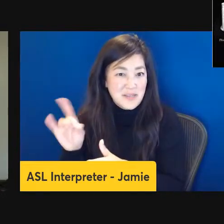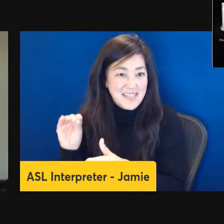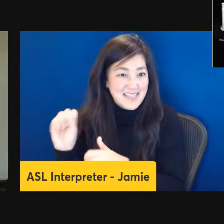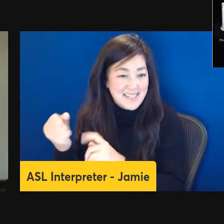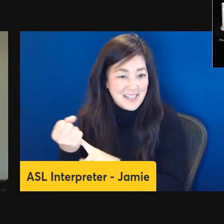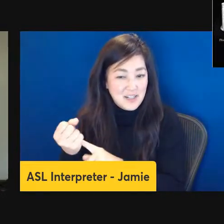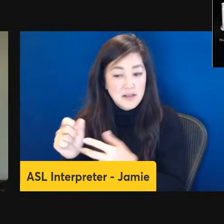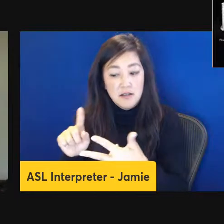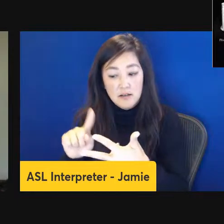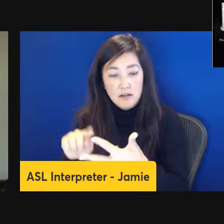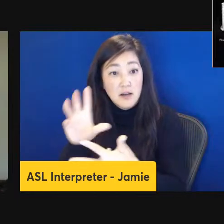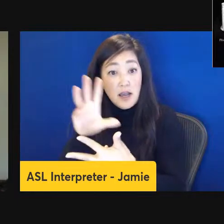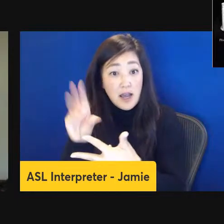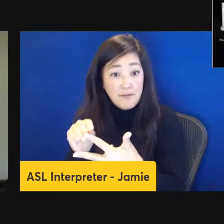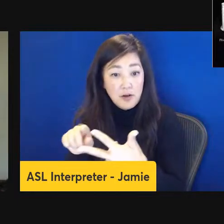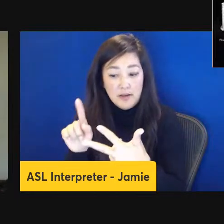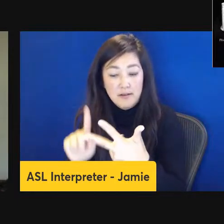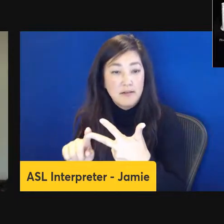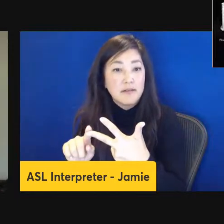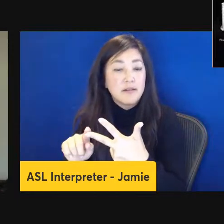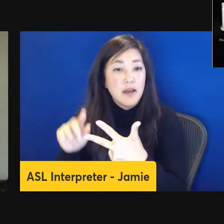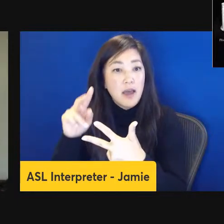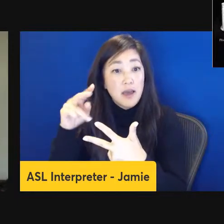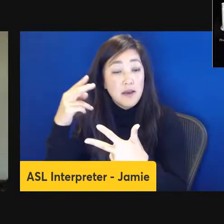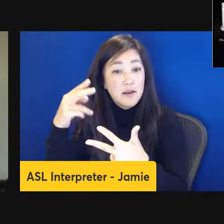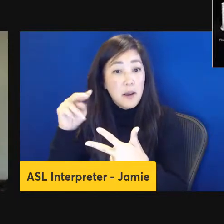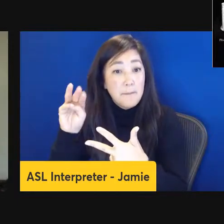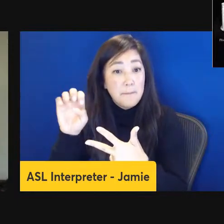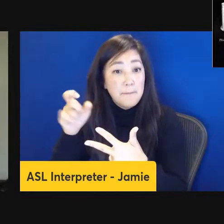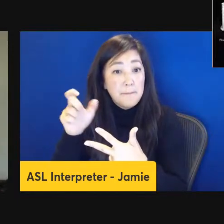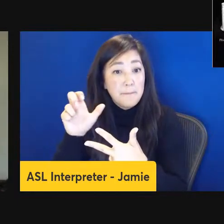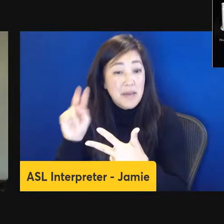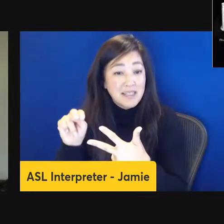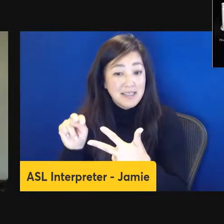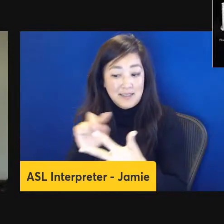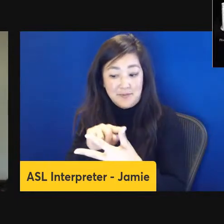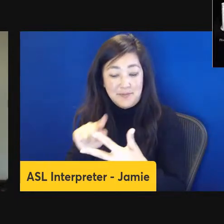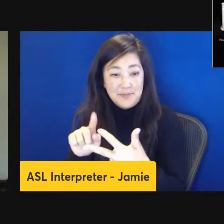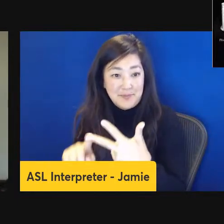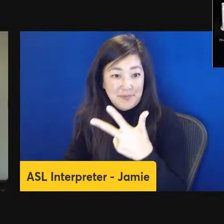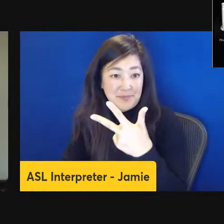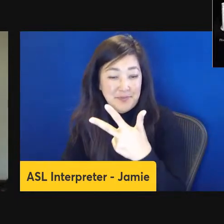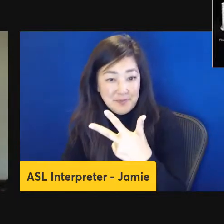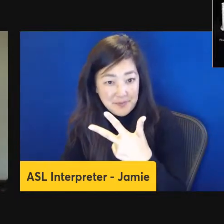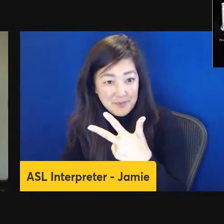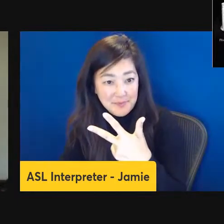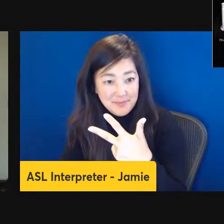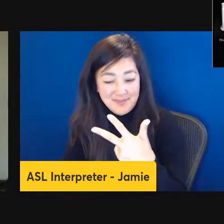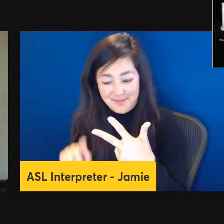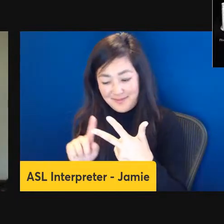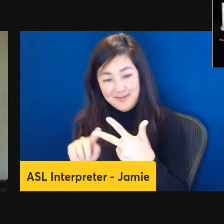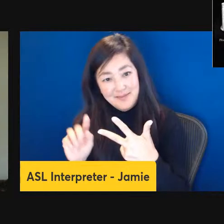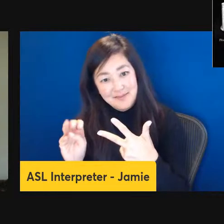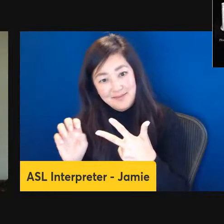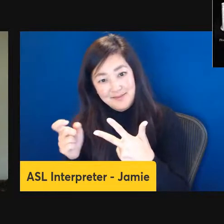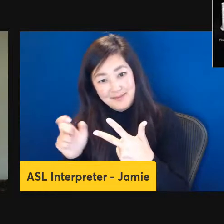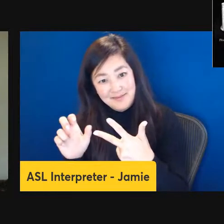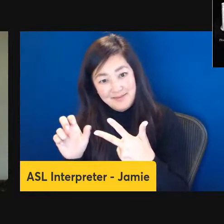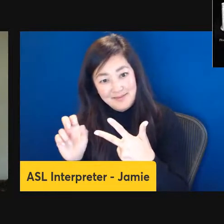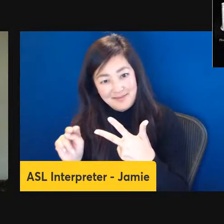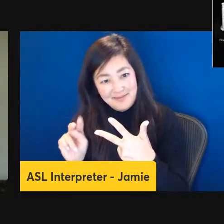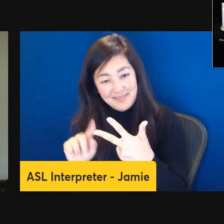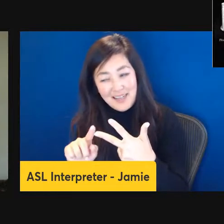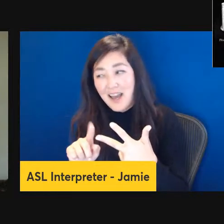options were African and Mexican. And that, when I saw Mexican, I thought, this has to be a